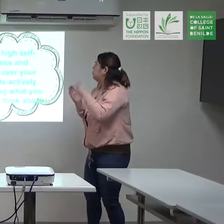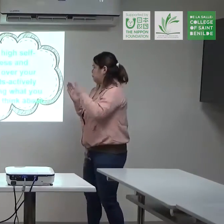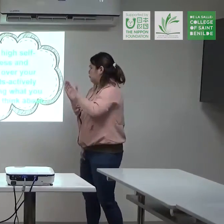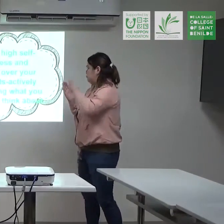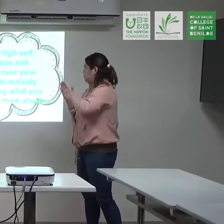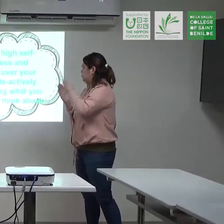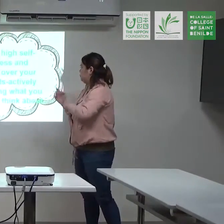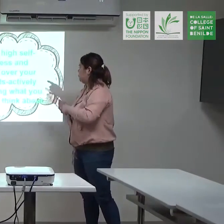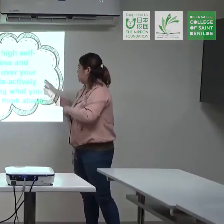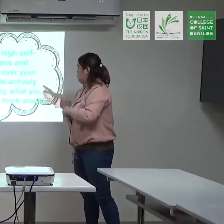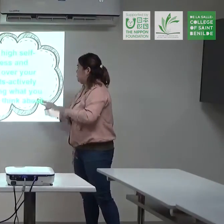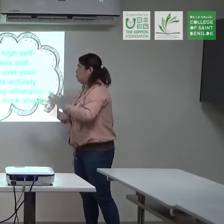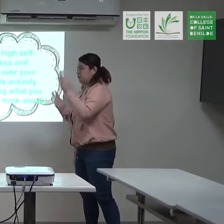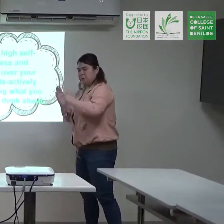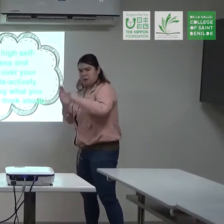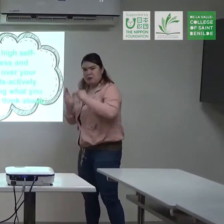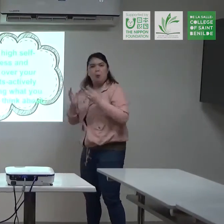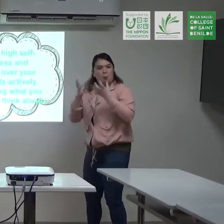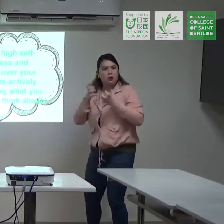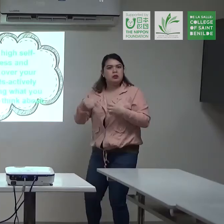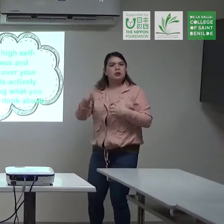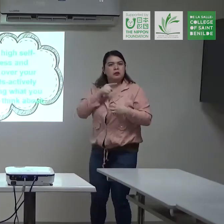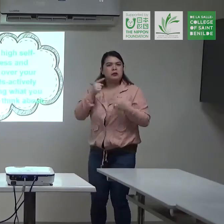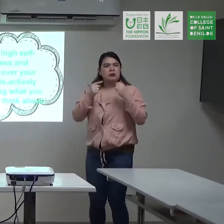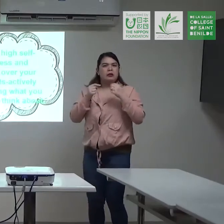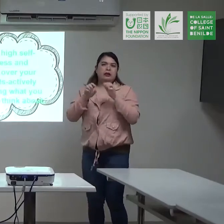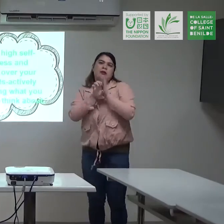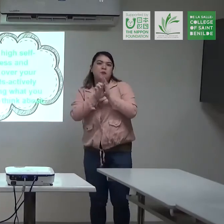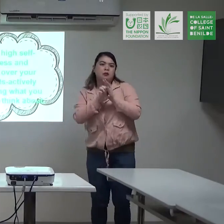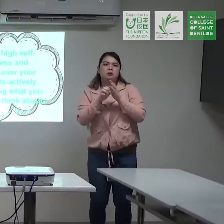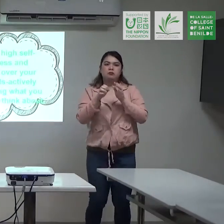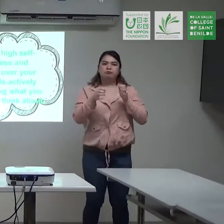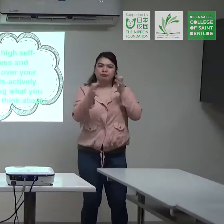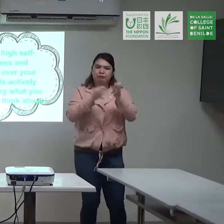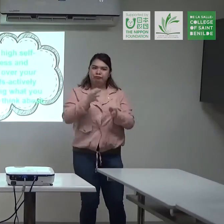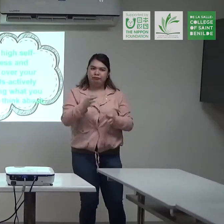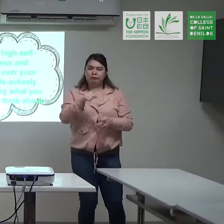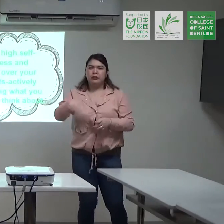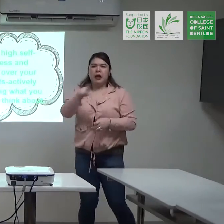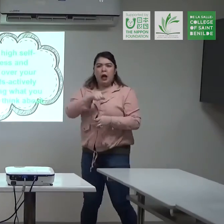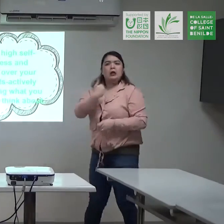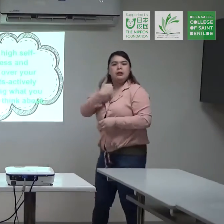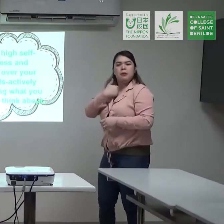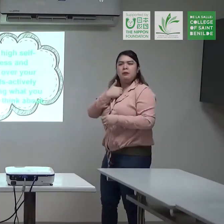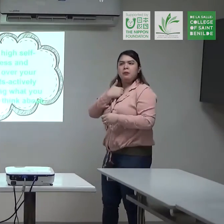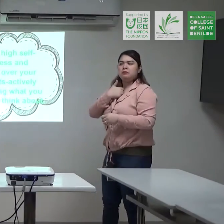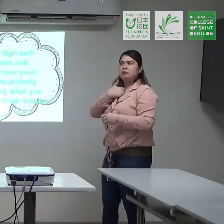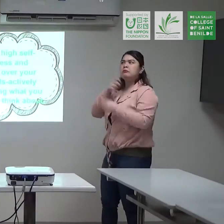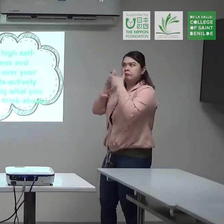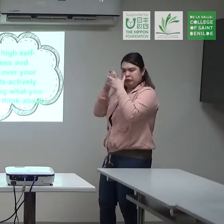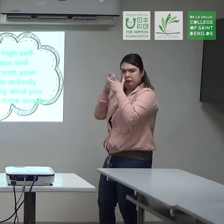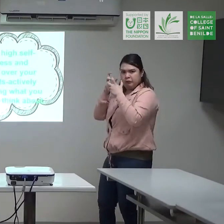choosing what you want to think about. If you are sleeping,